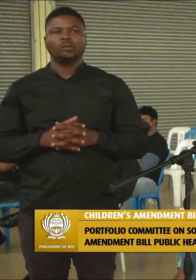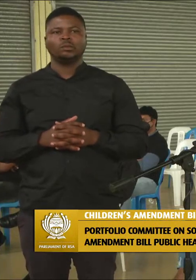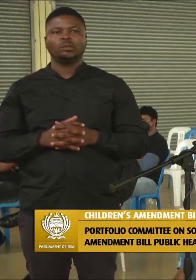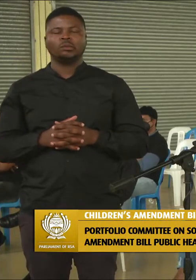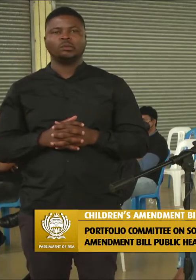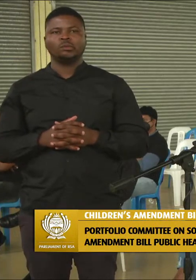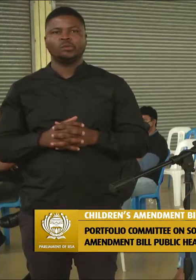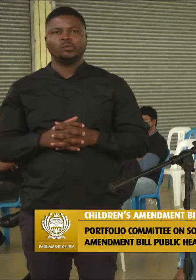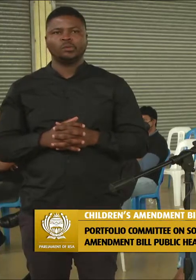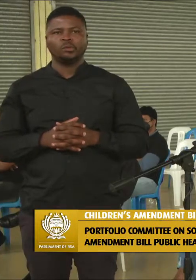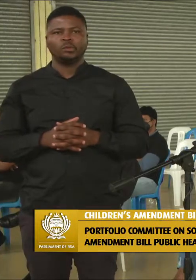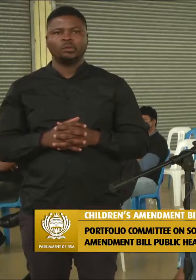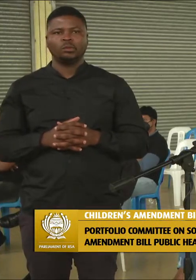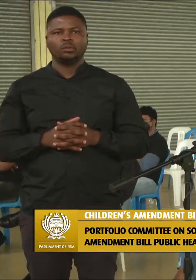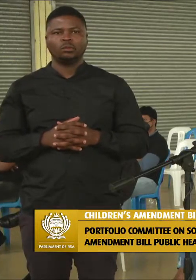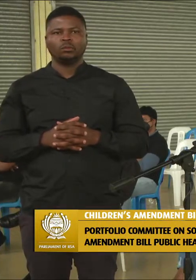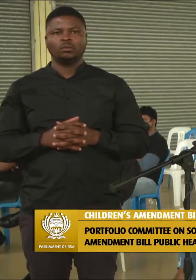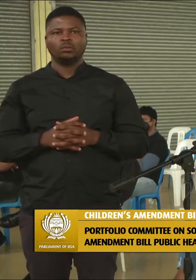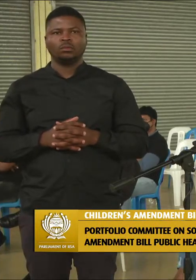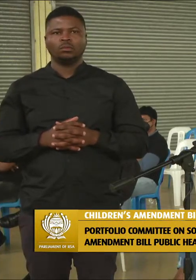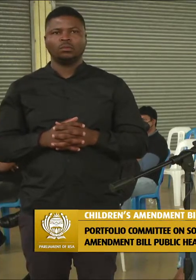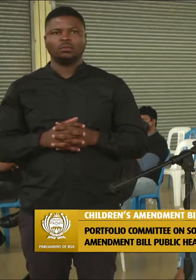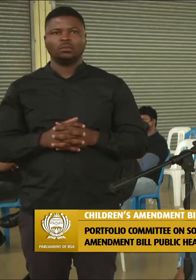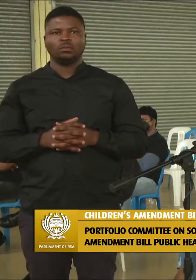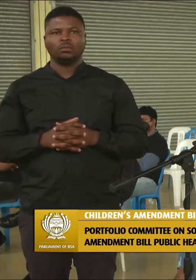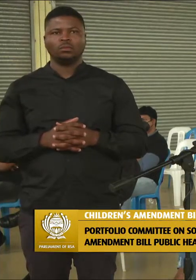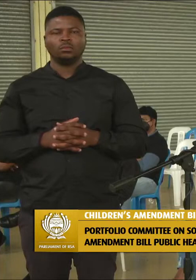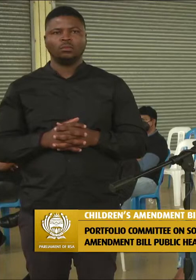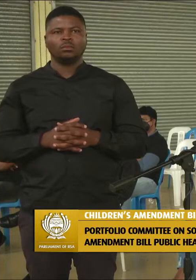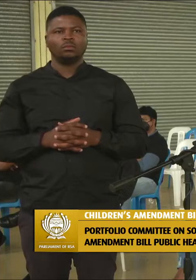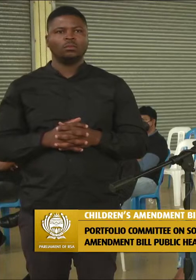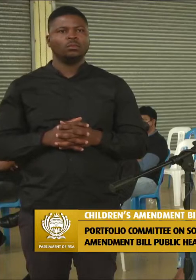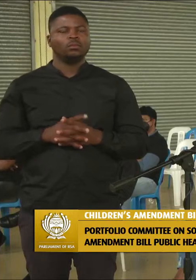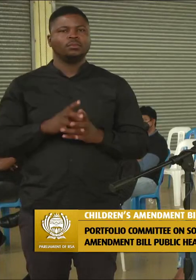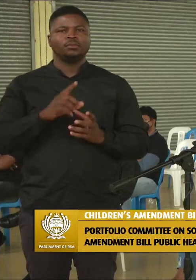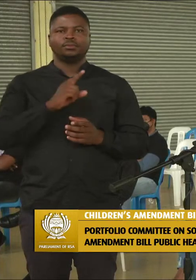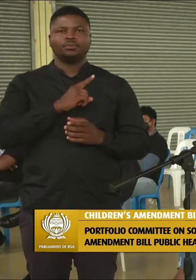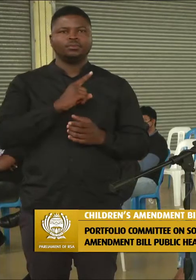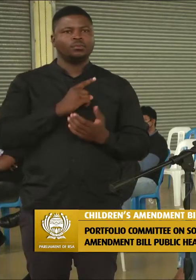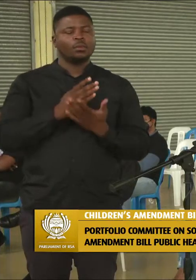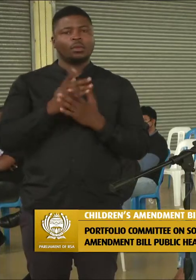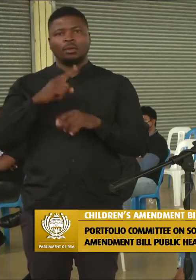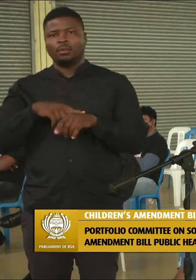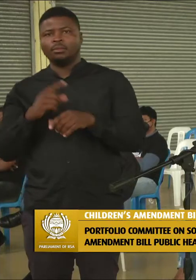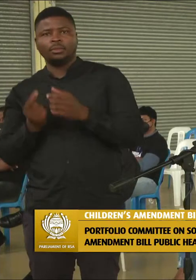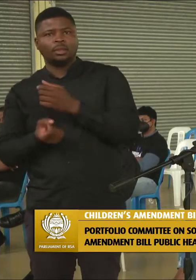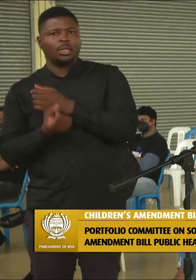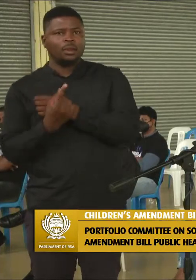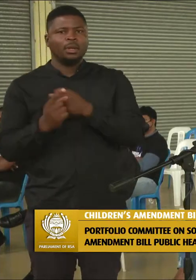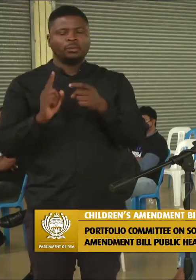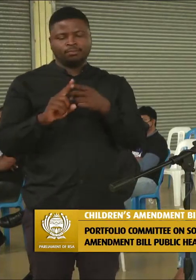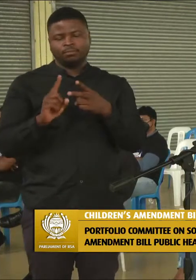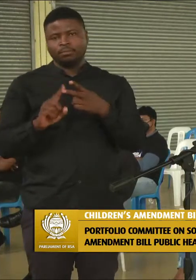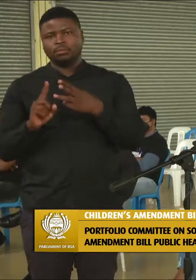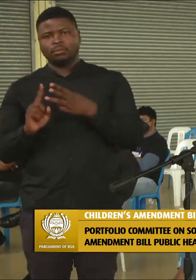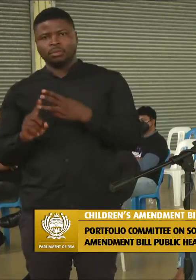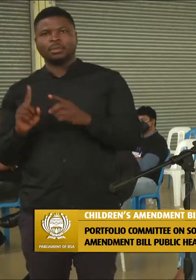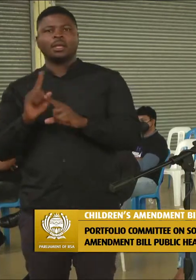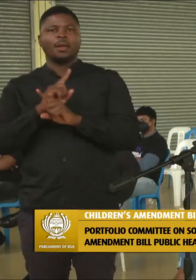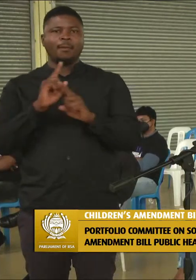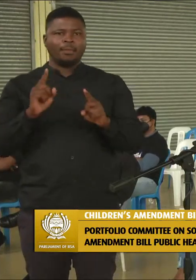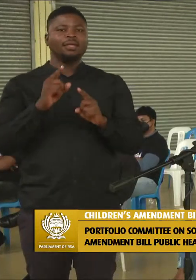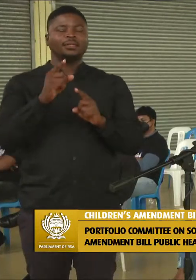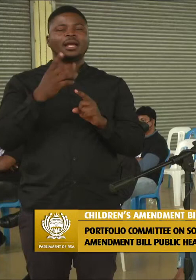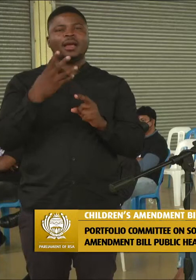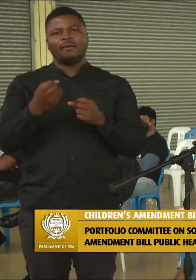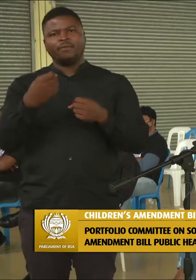that child in school. Ngoba kunokwenzeka ukuthi o dyslexia kunokwenzeka ukuthi okunye nokunye miningi